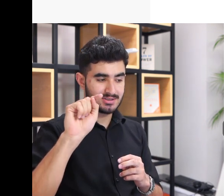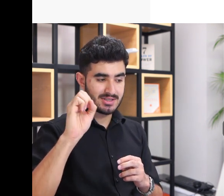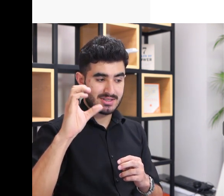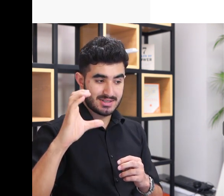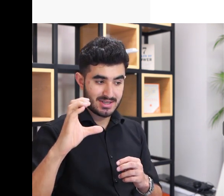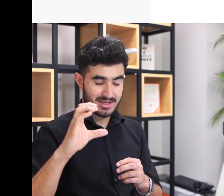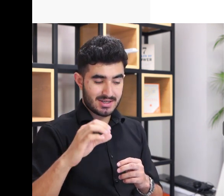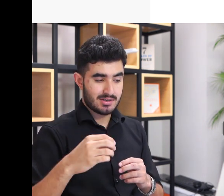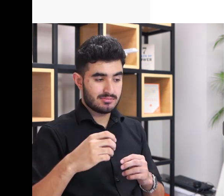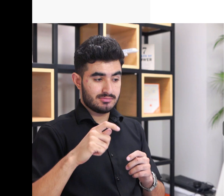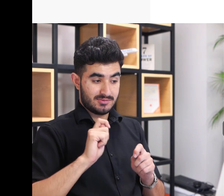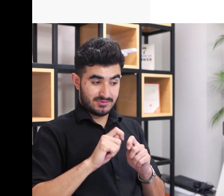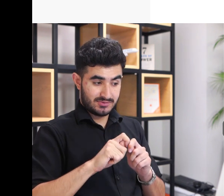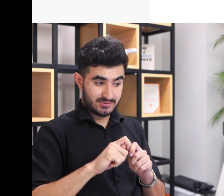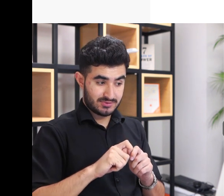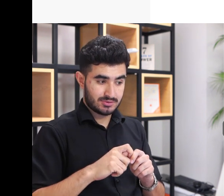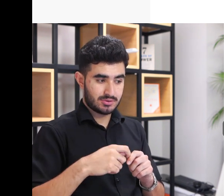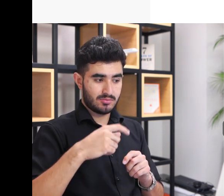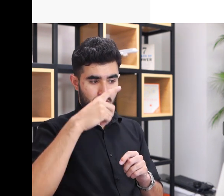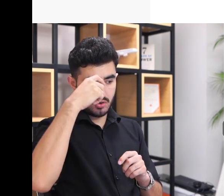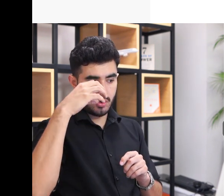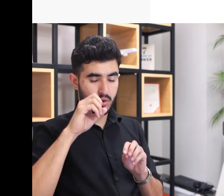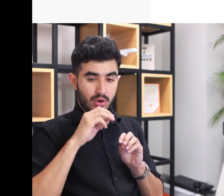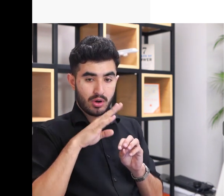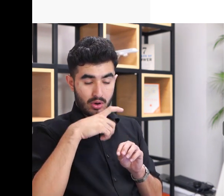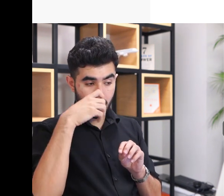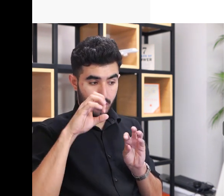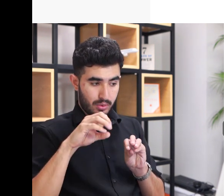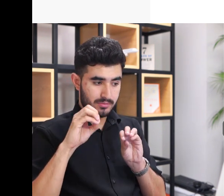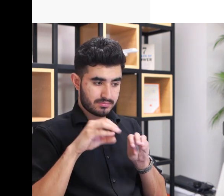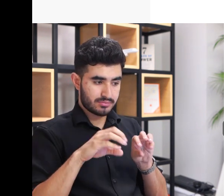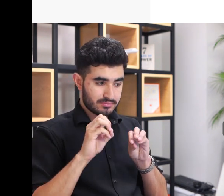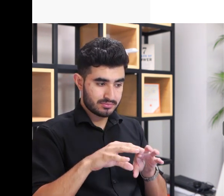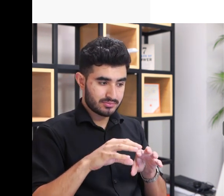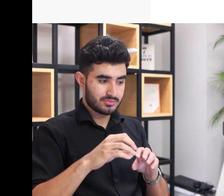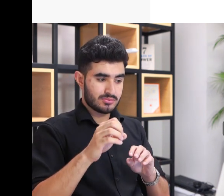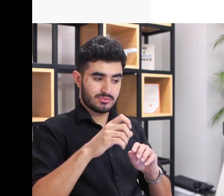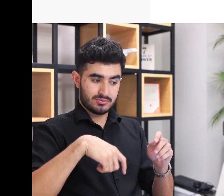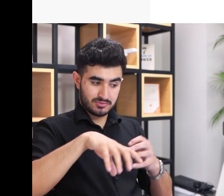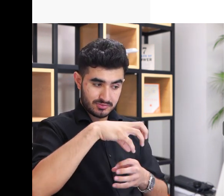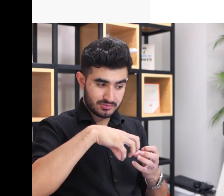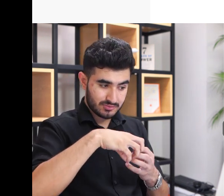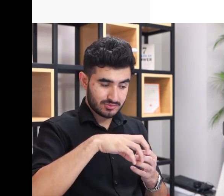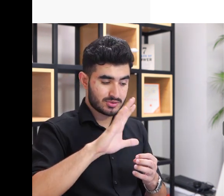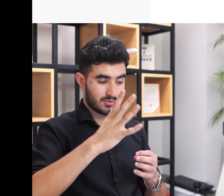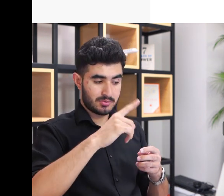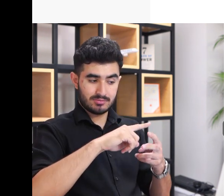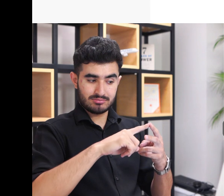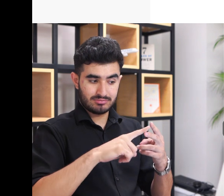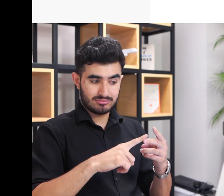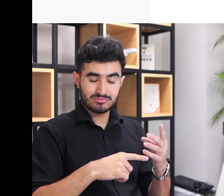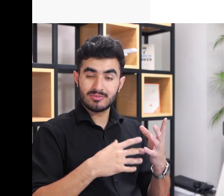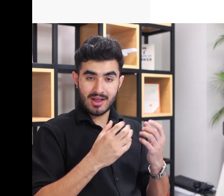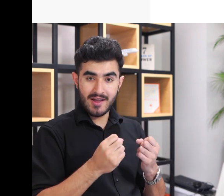the magnetron generation, microwave emission, and so on.